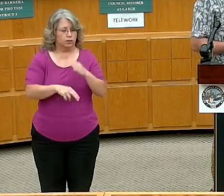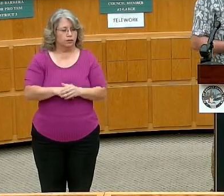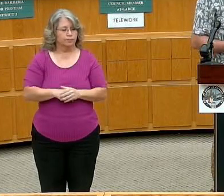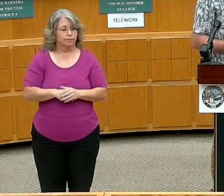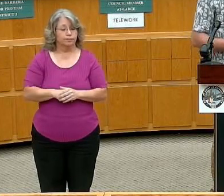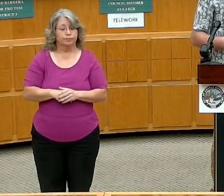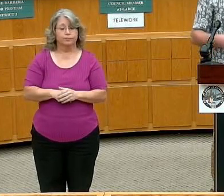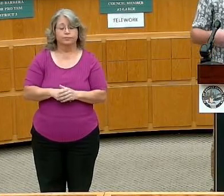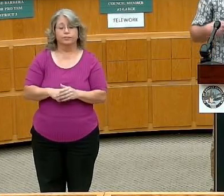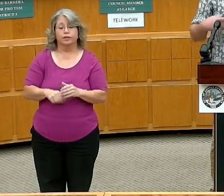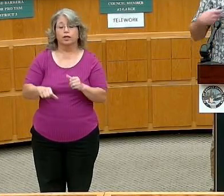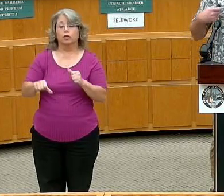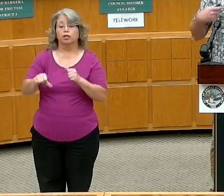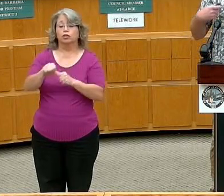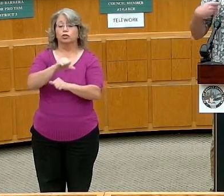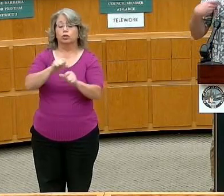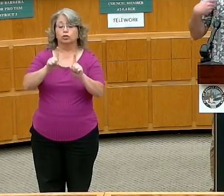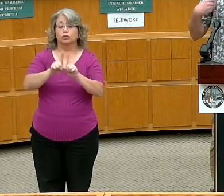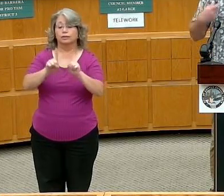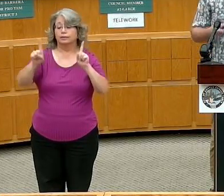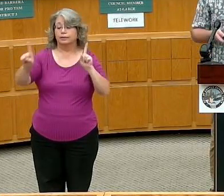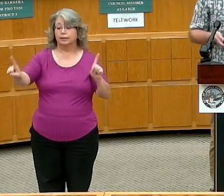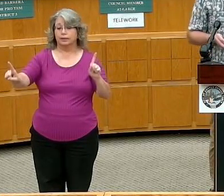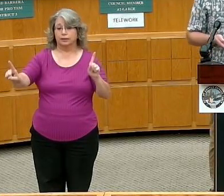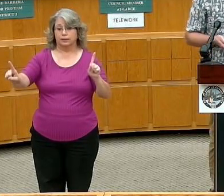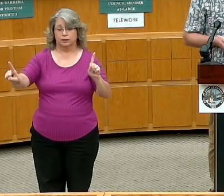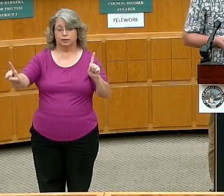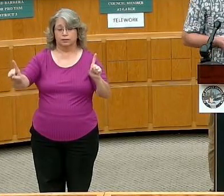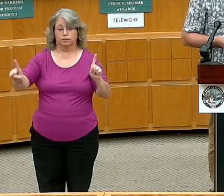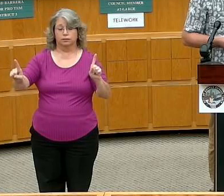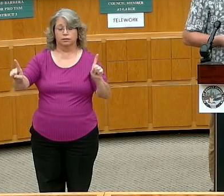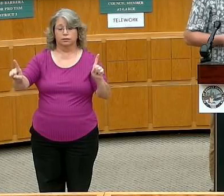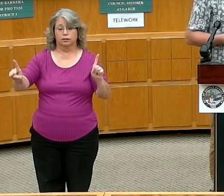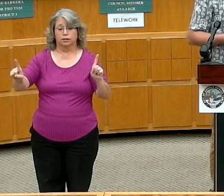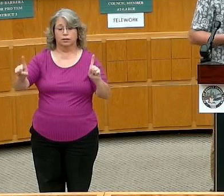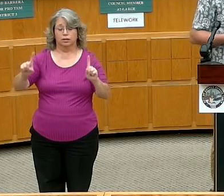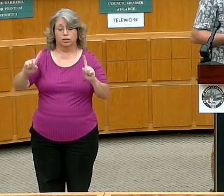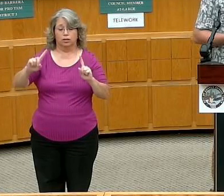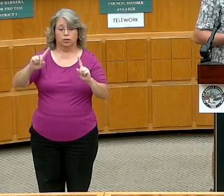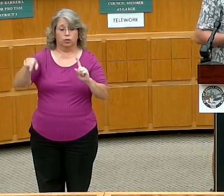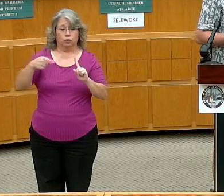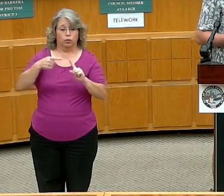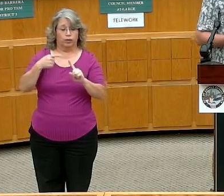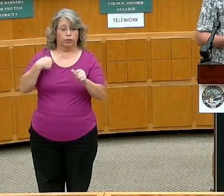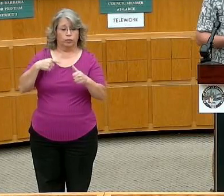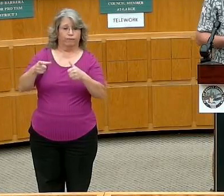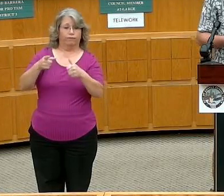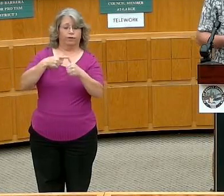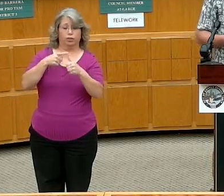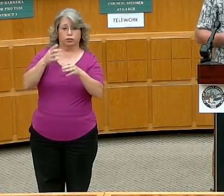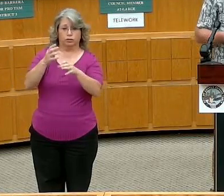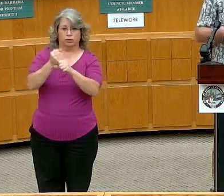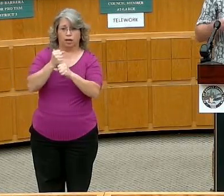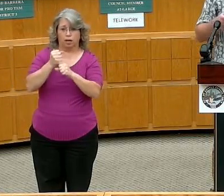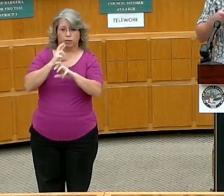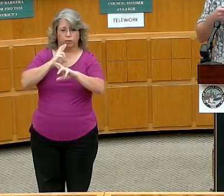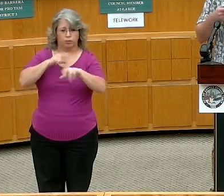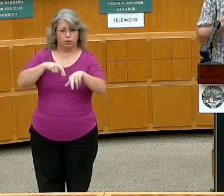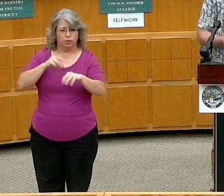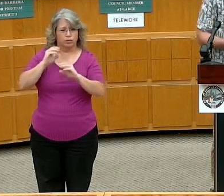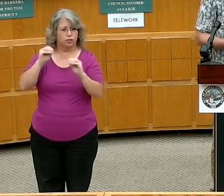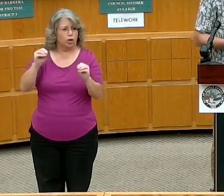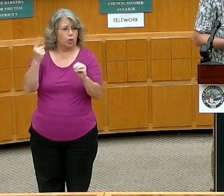Social distancing. And when we were giving preliminary reports, nobody knew what mitigation was,